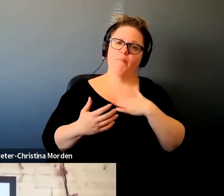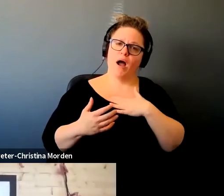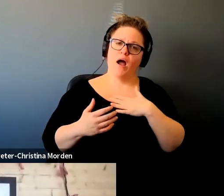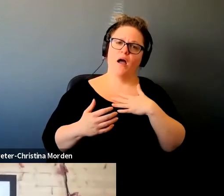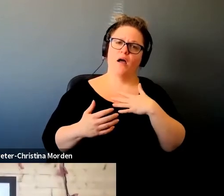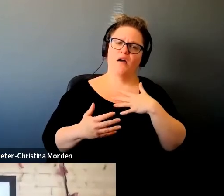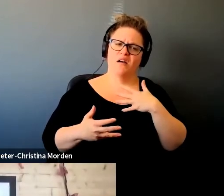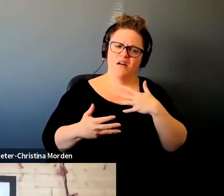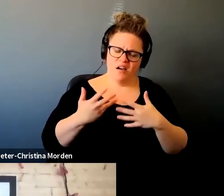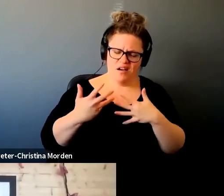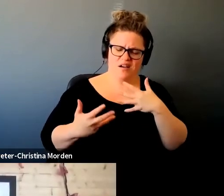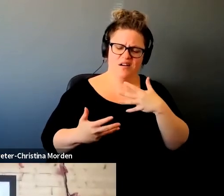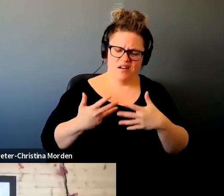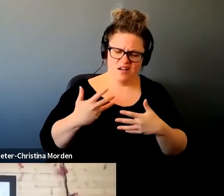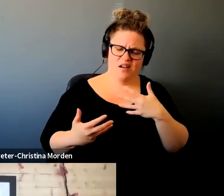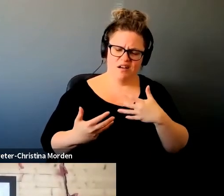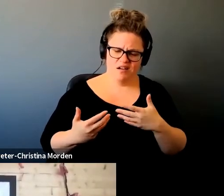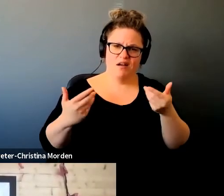And I